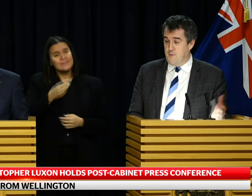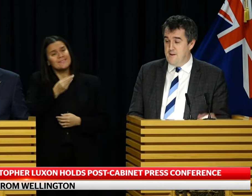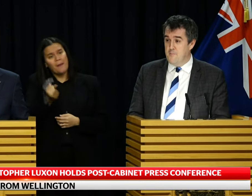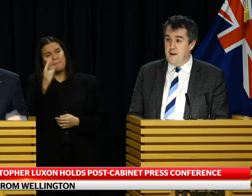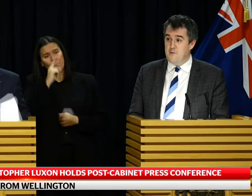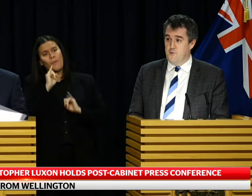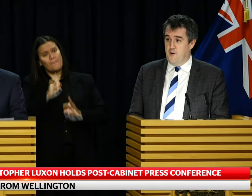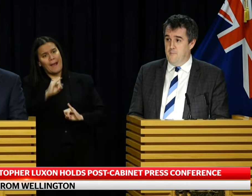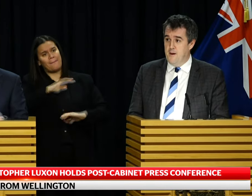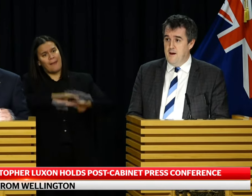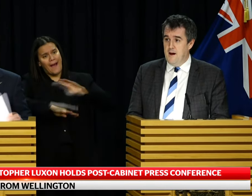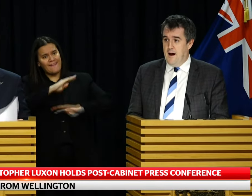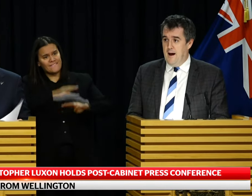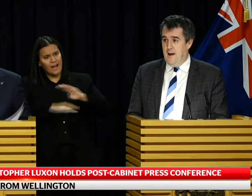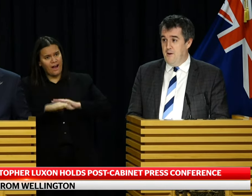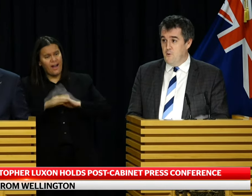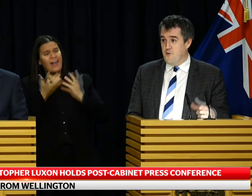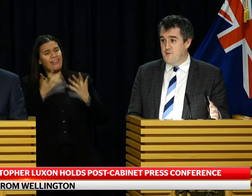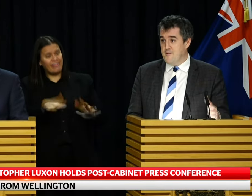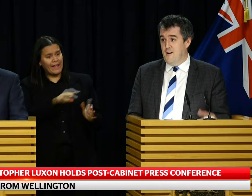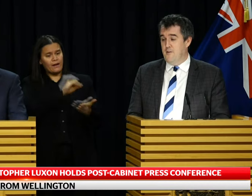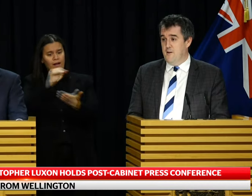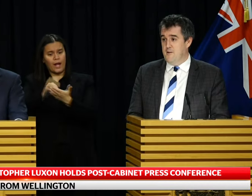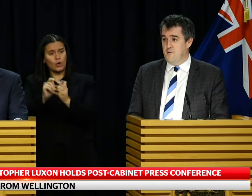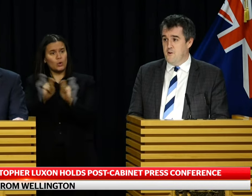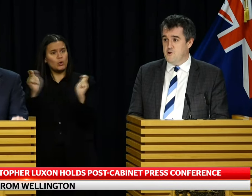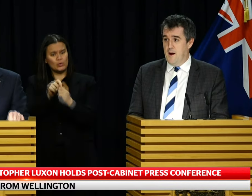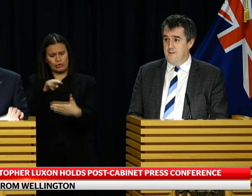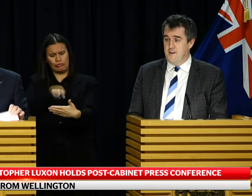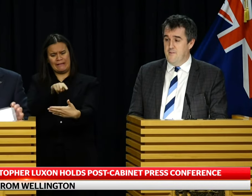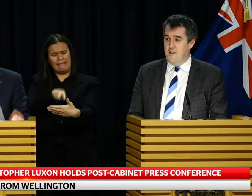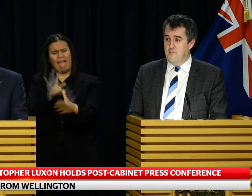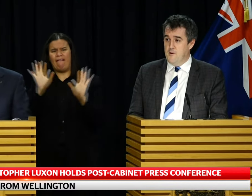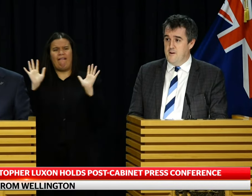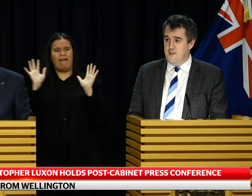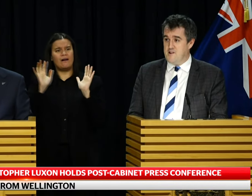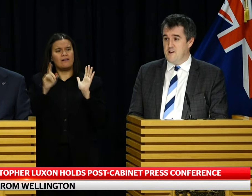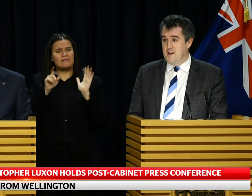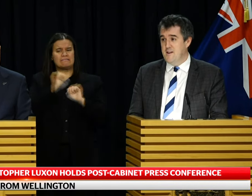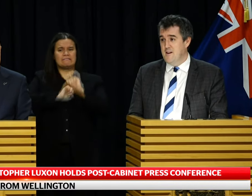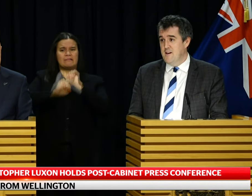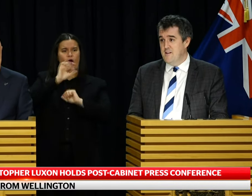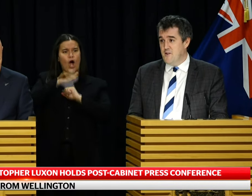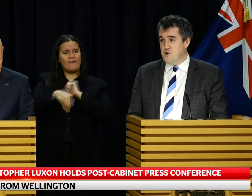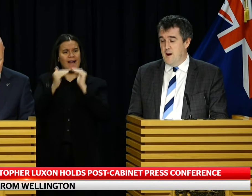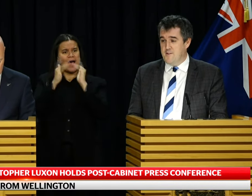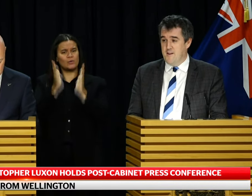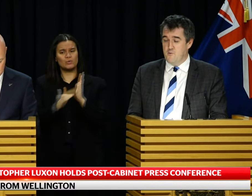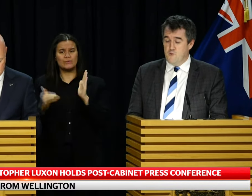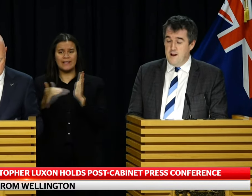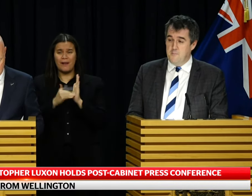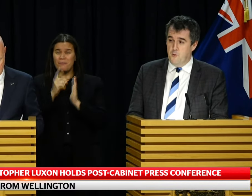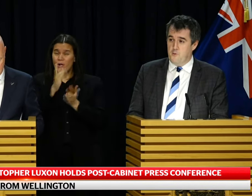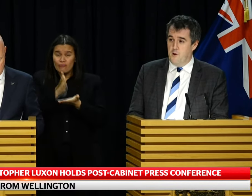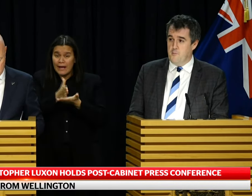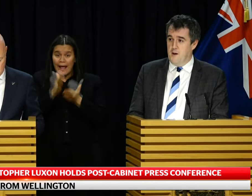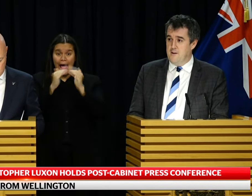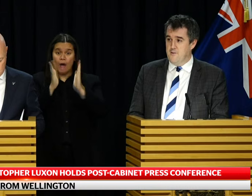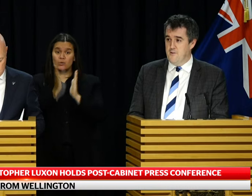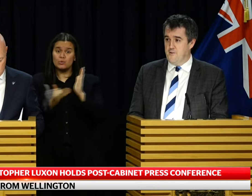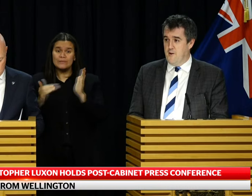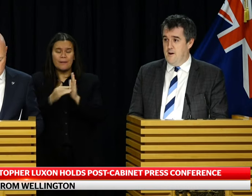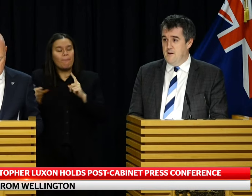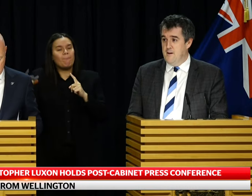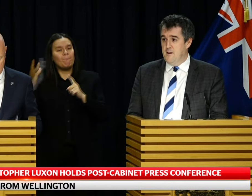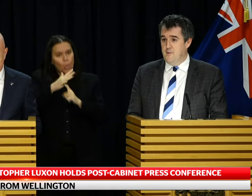which make its way into the media all the time. And they also dislike the idea of social housing in their communities. Actually, social housing has a really important role to